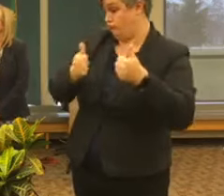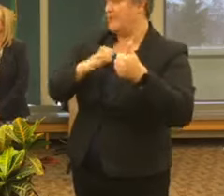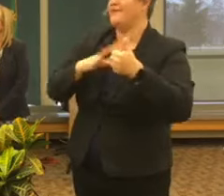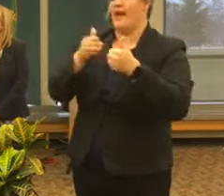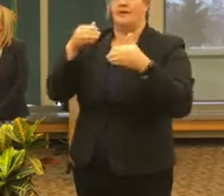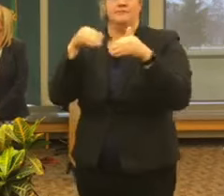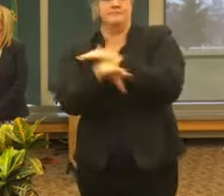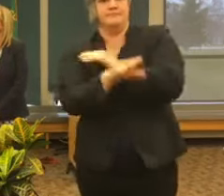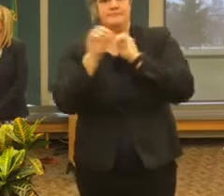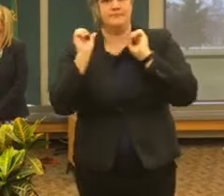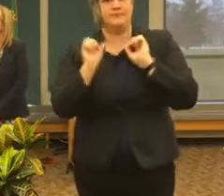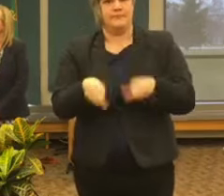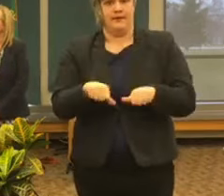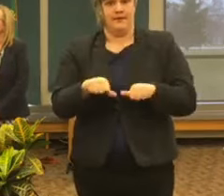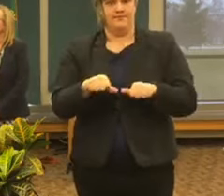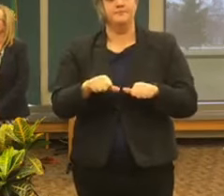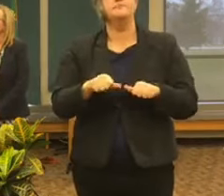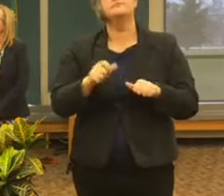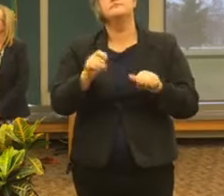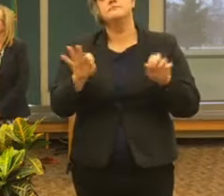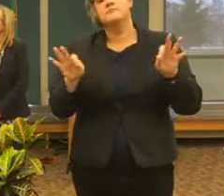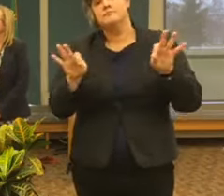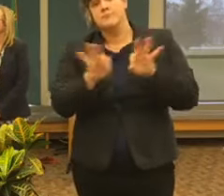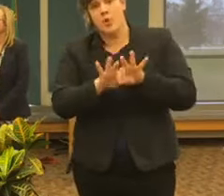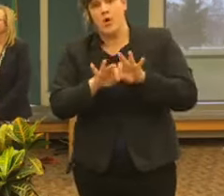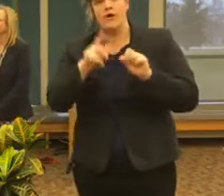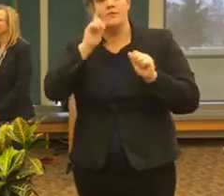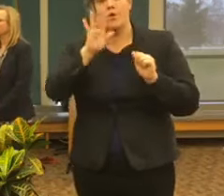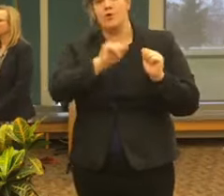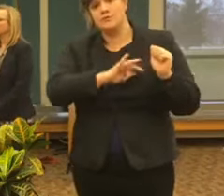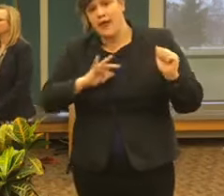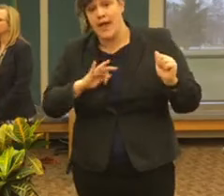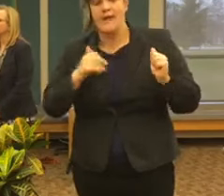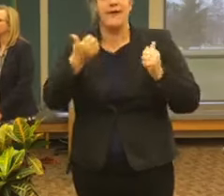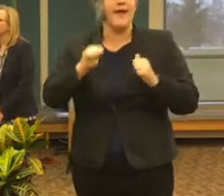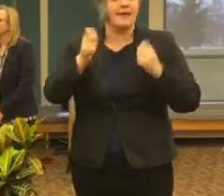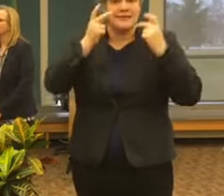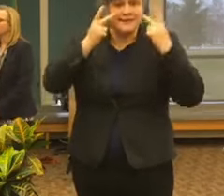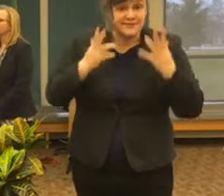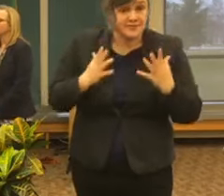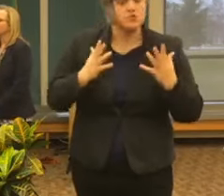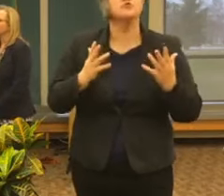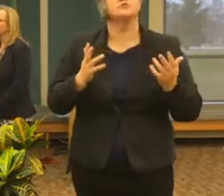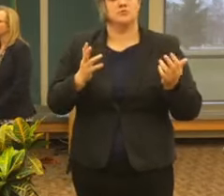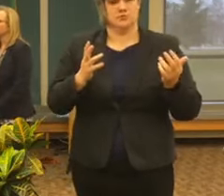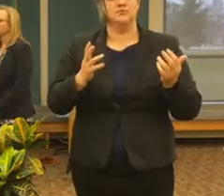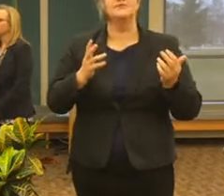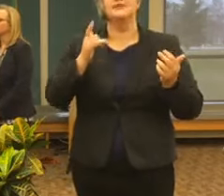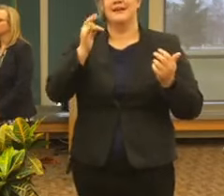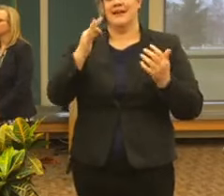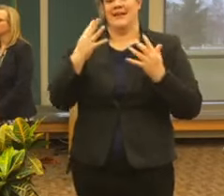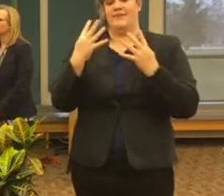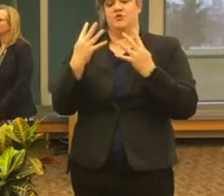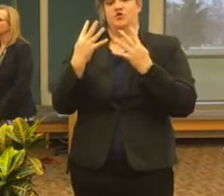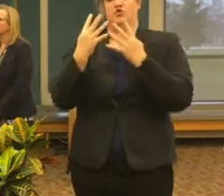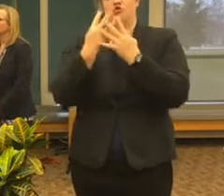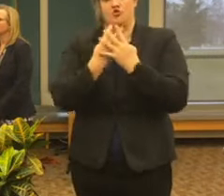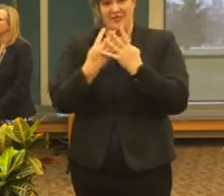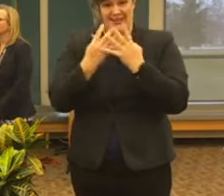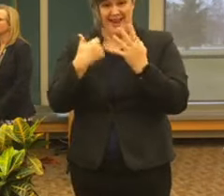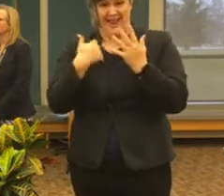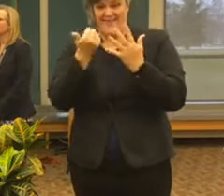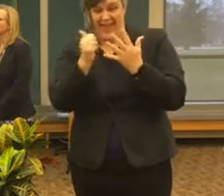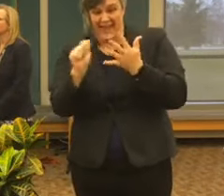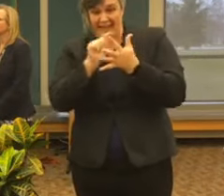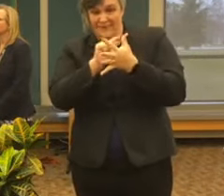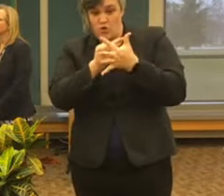And the important thing to enforce with your staff members or any visitors coming into the building is that if the screening is positive for any